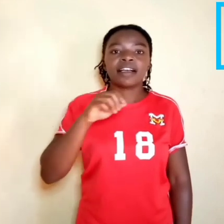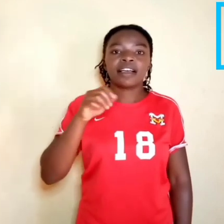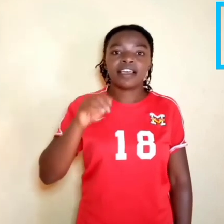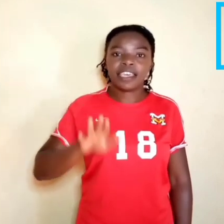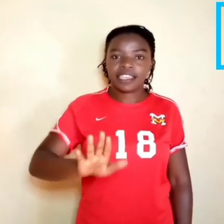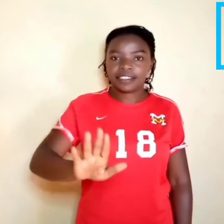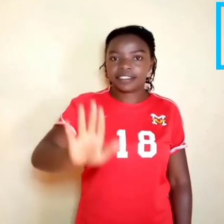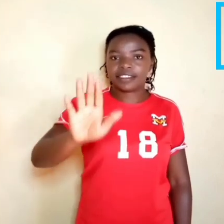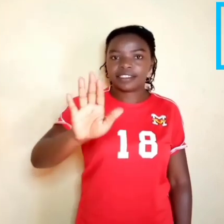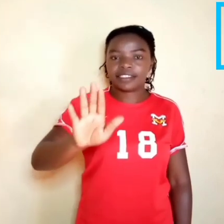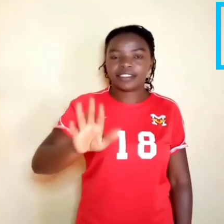his,